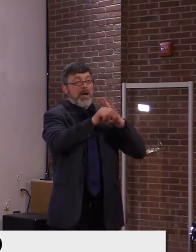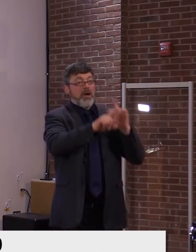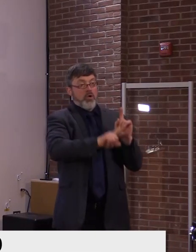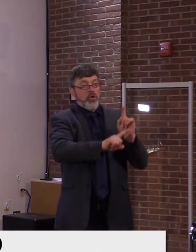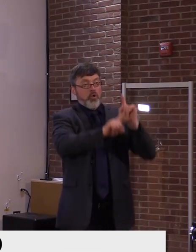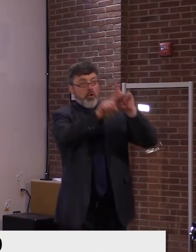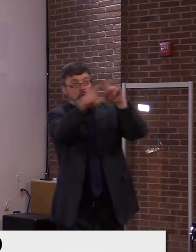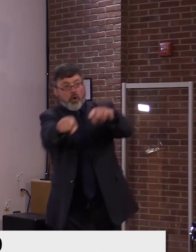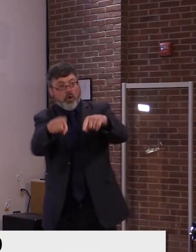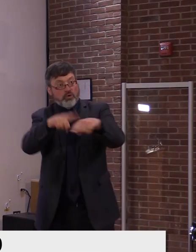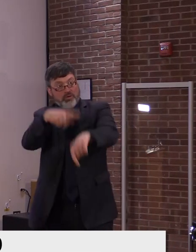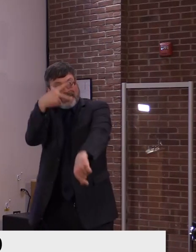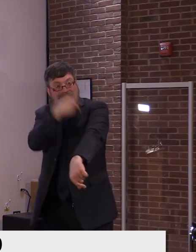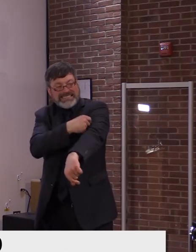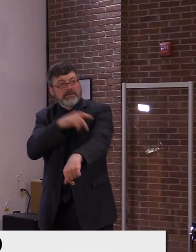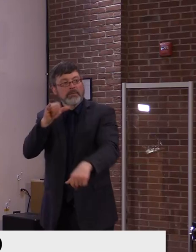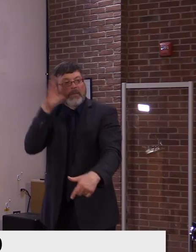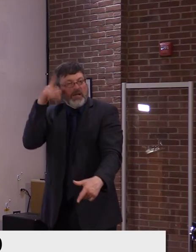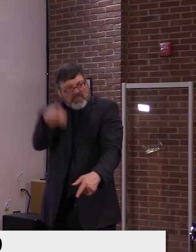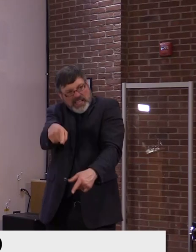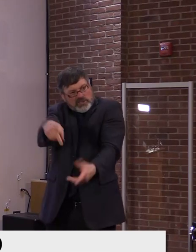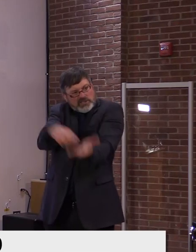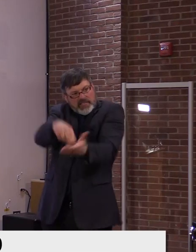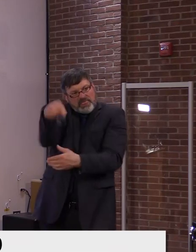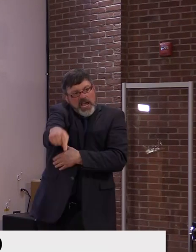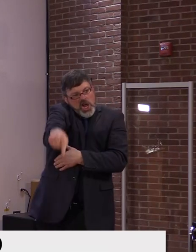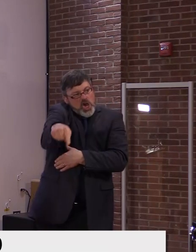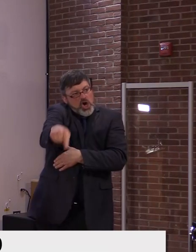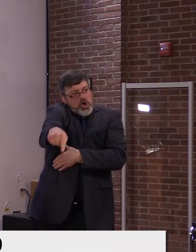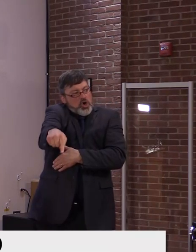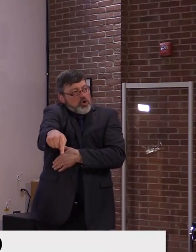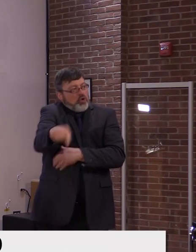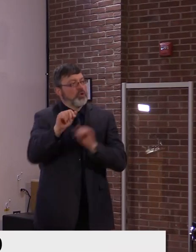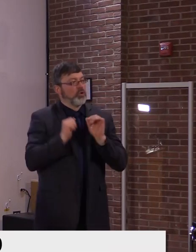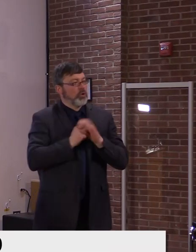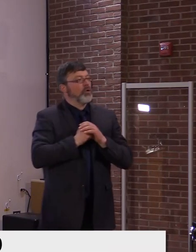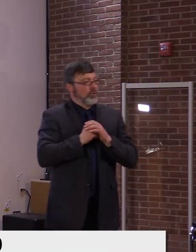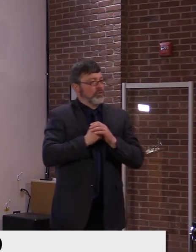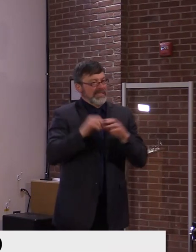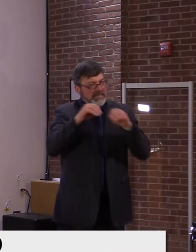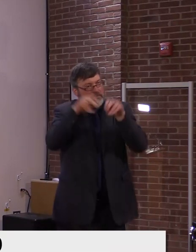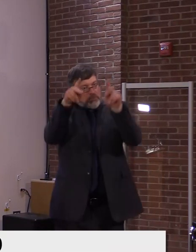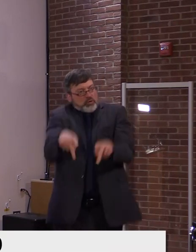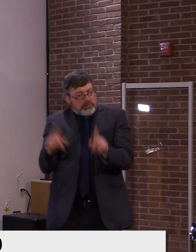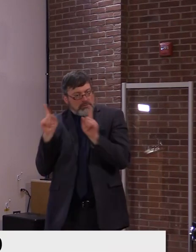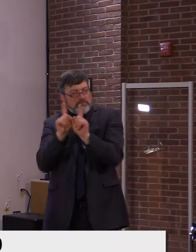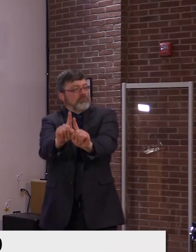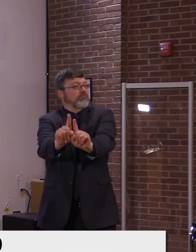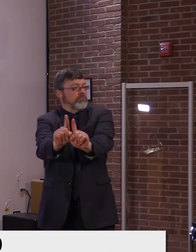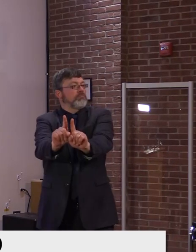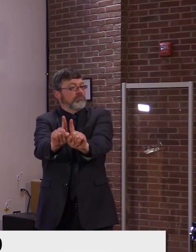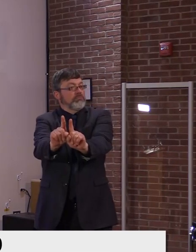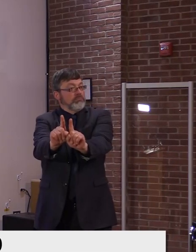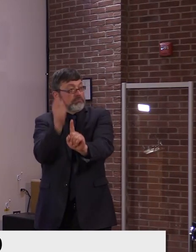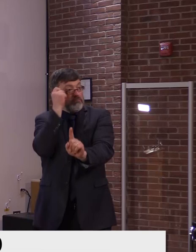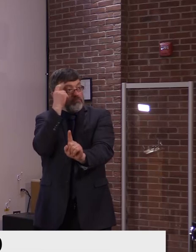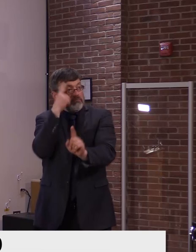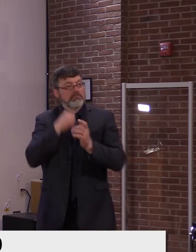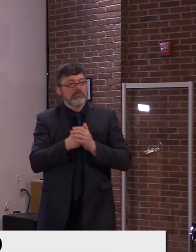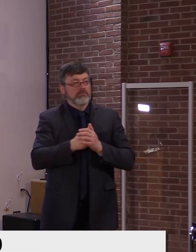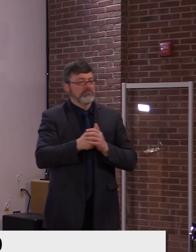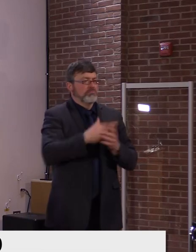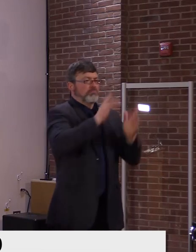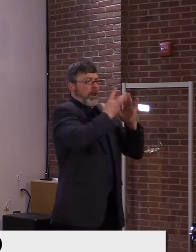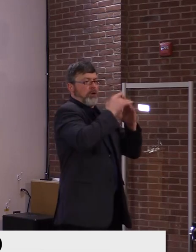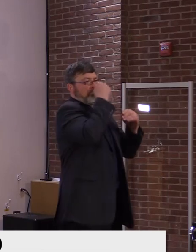check to make sure that they have approved this 16 or 17 year old. We're going to just have to